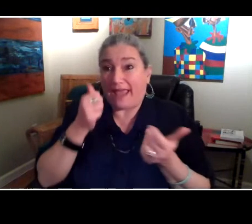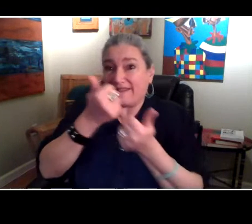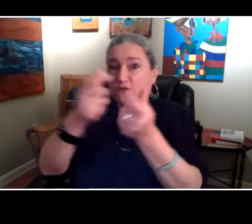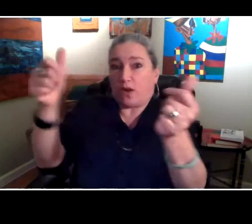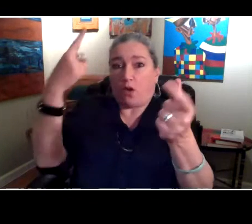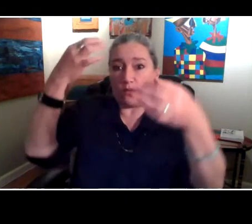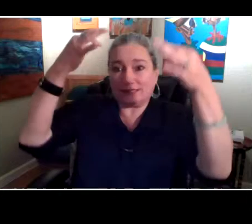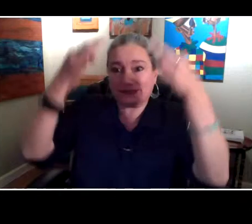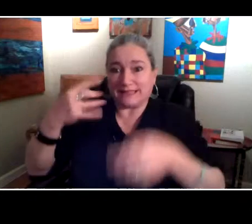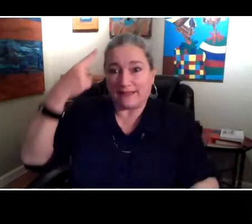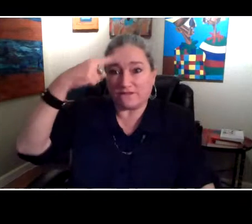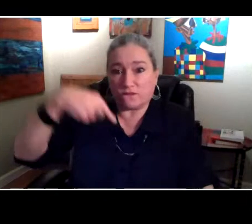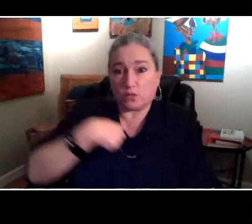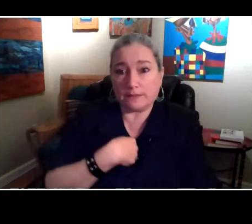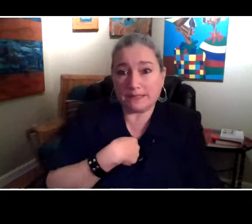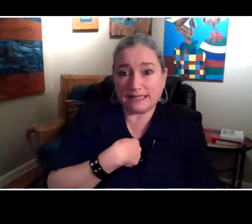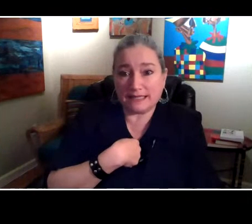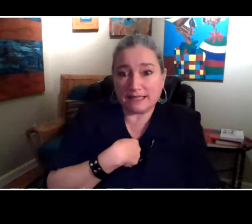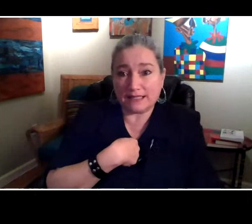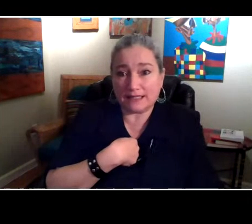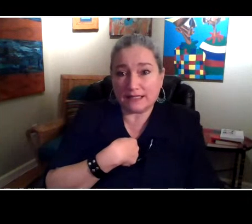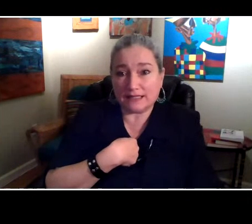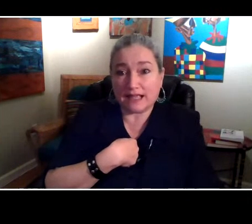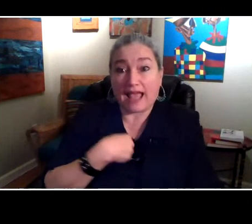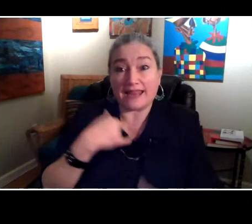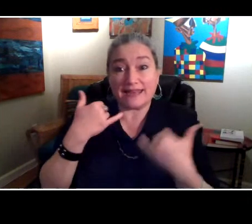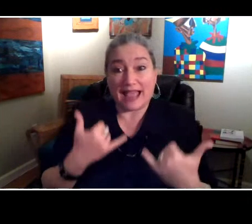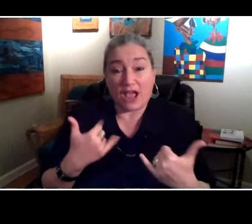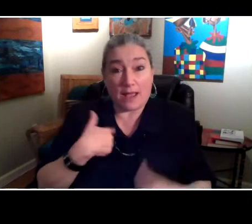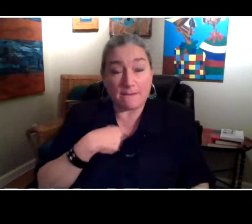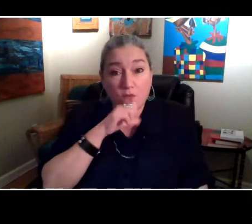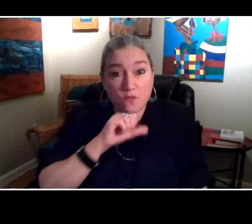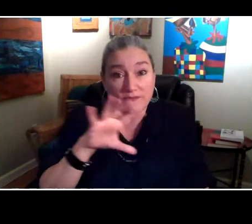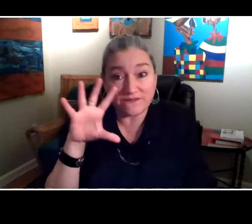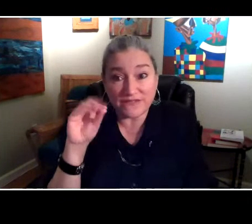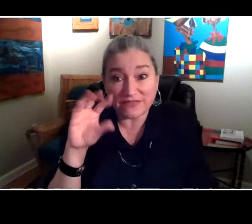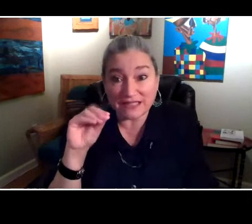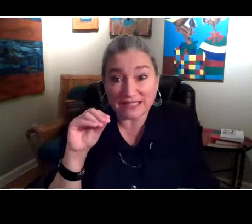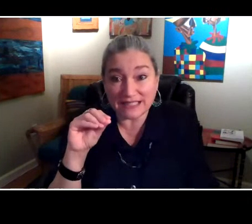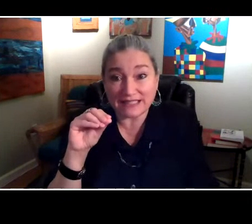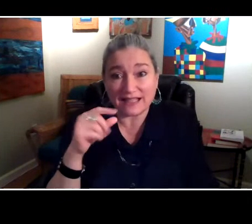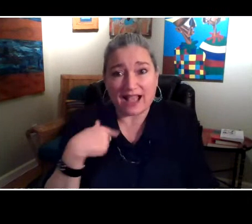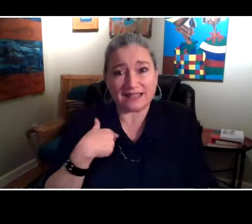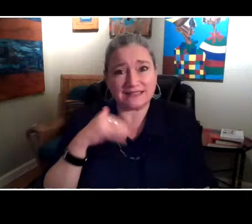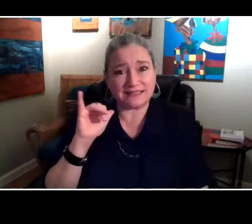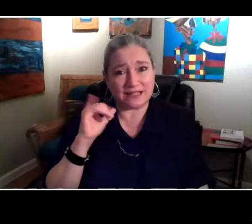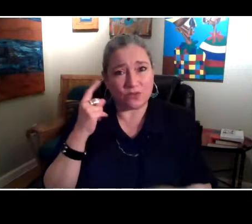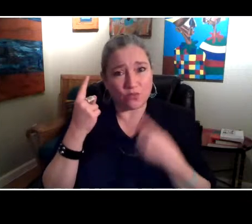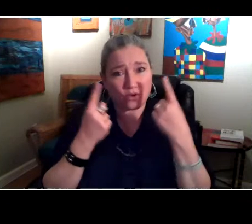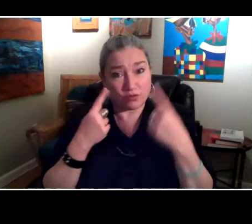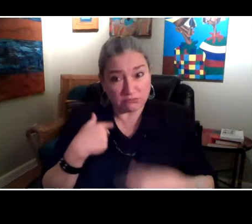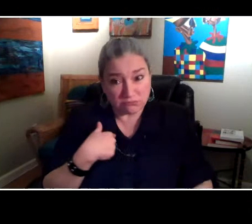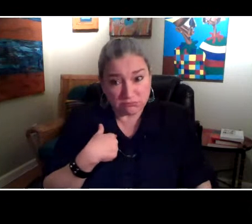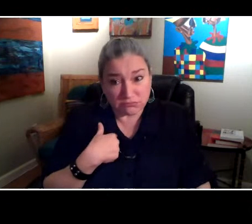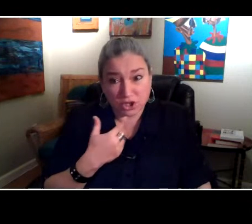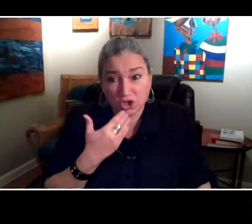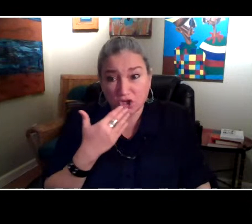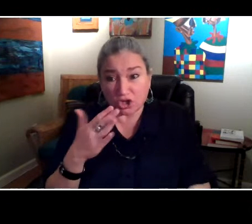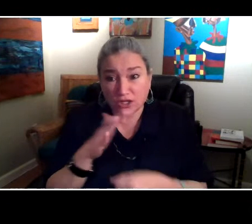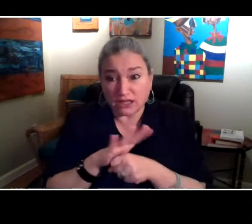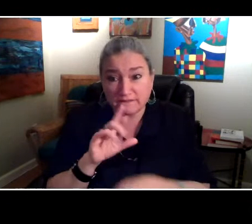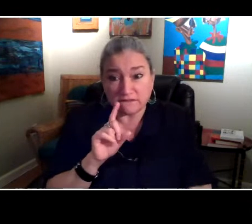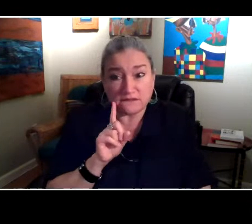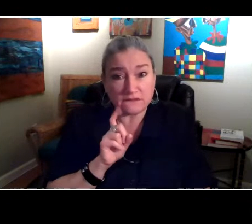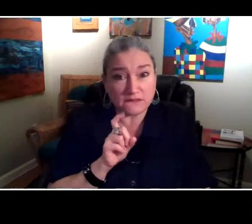deaf. I never thought, I am a girl. Everyone else always decided for me who I am. And now I'm